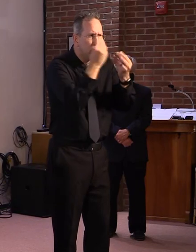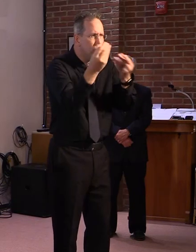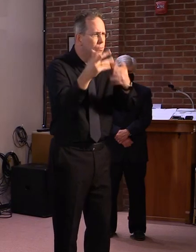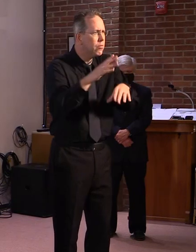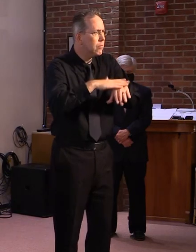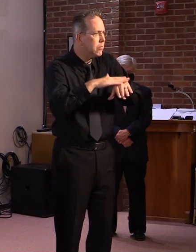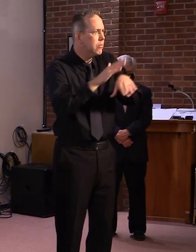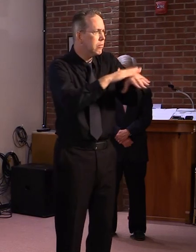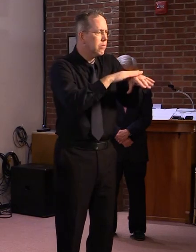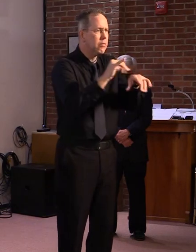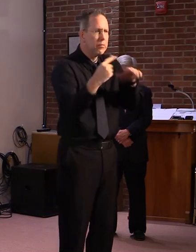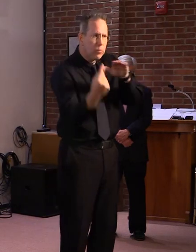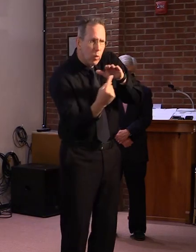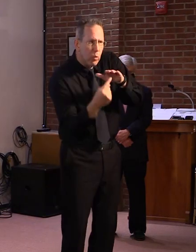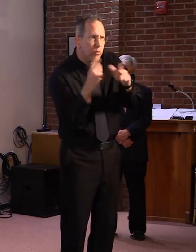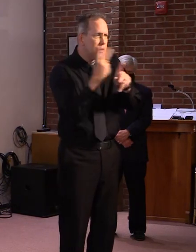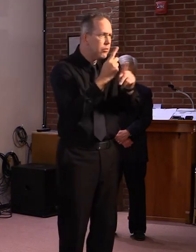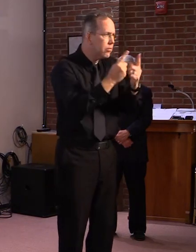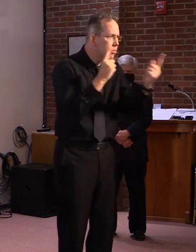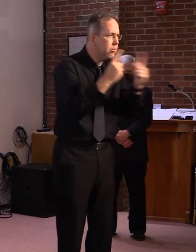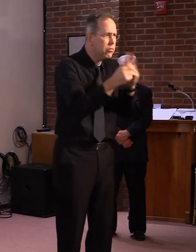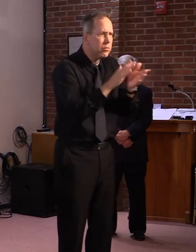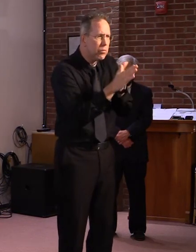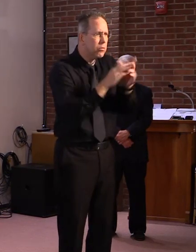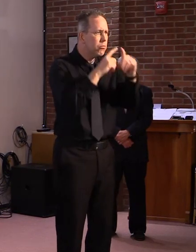And if there's a mechanism for ensuring compliance.